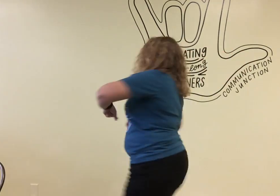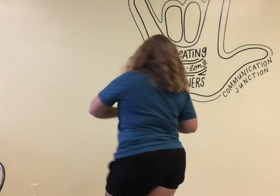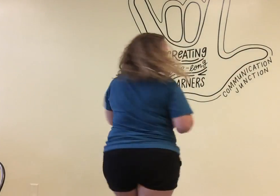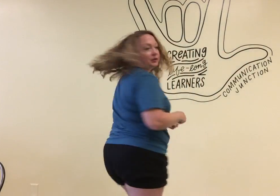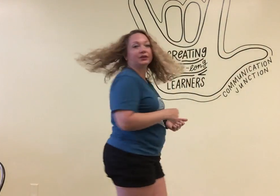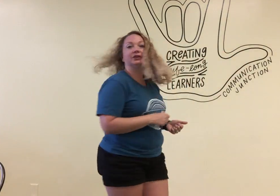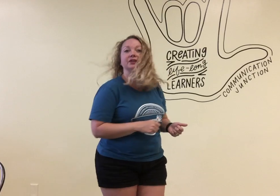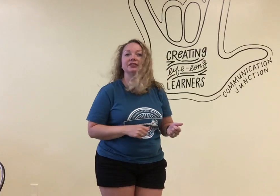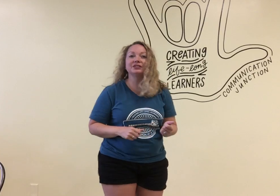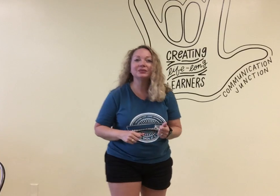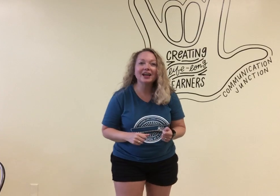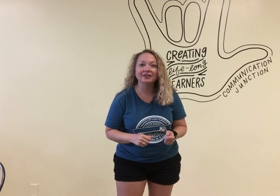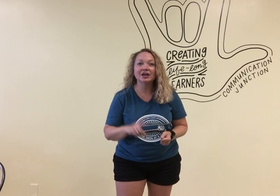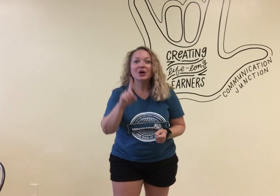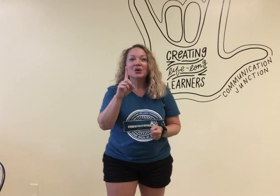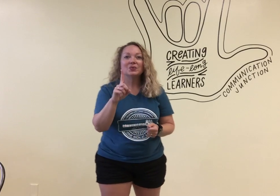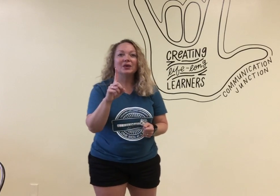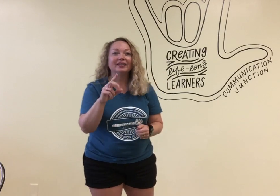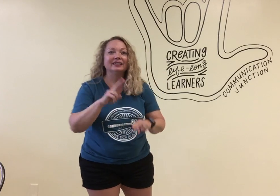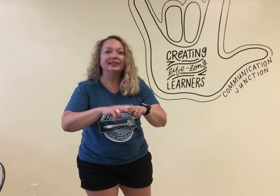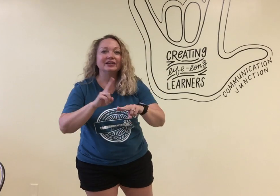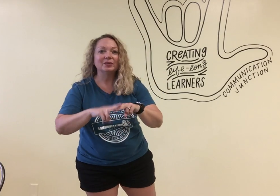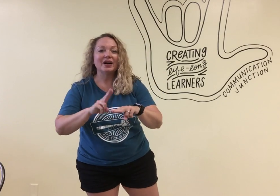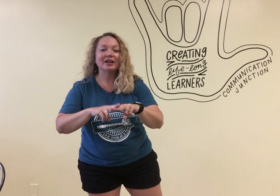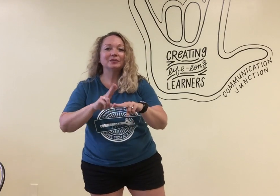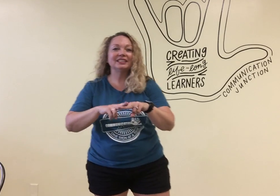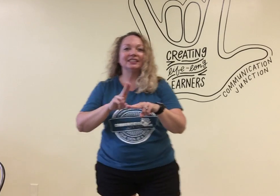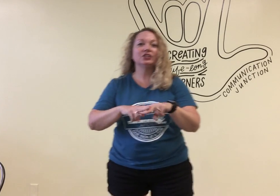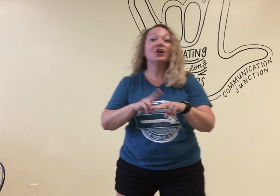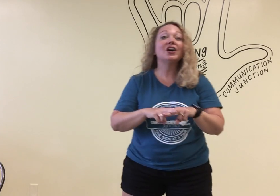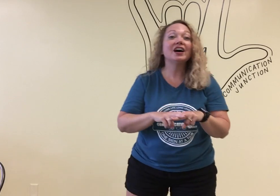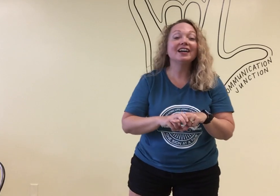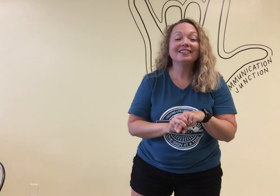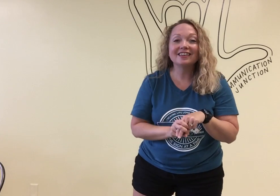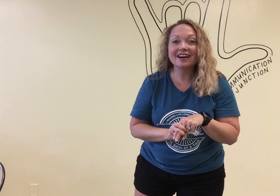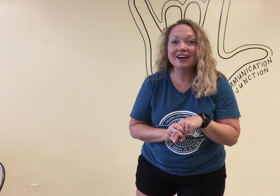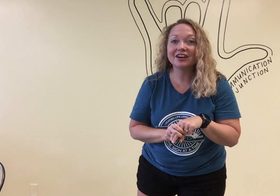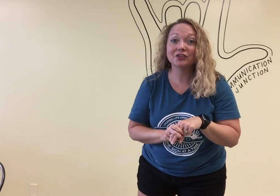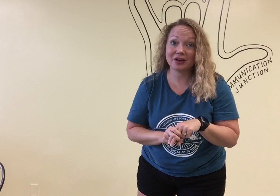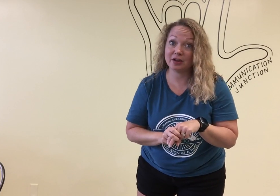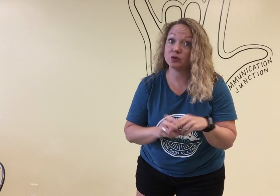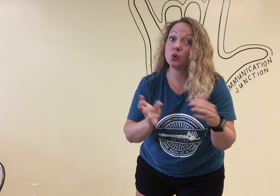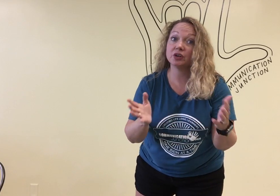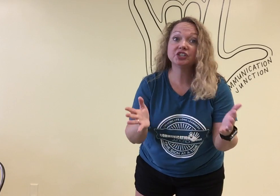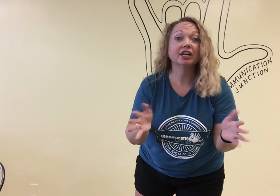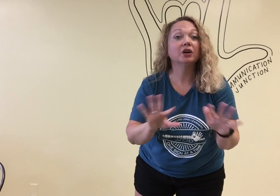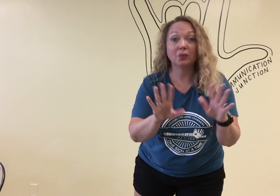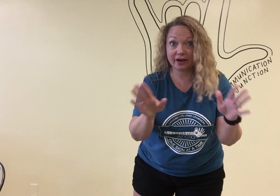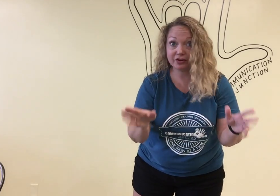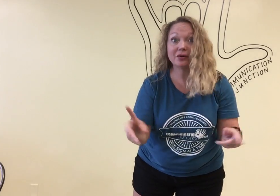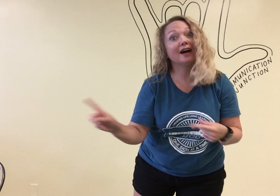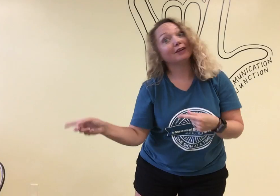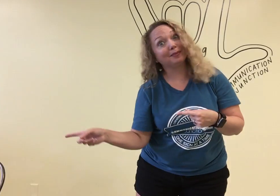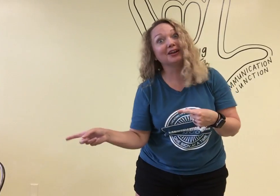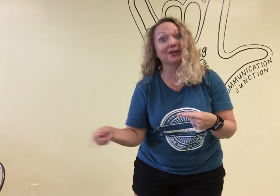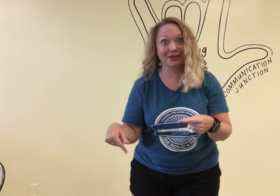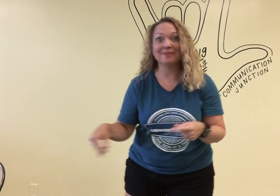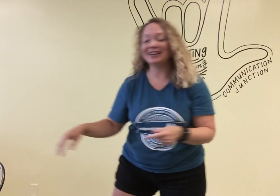body turns around. One little bottom sits on the ground or a chair, whatever you have. I'm gonna go grab my